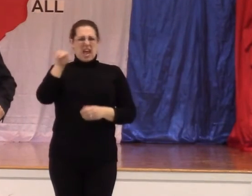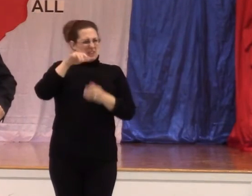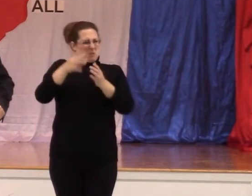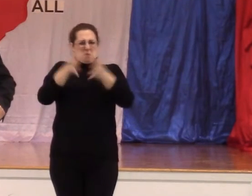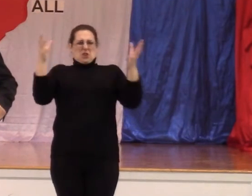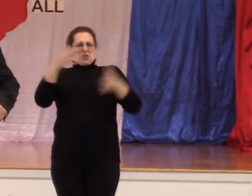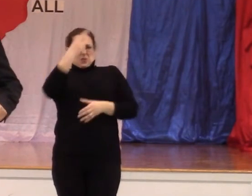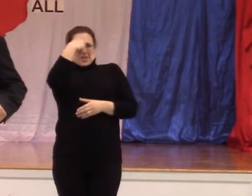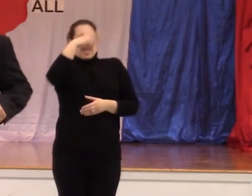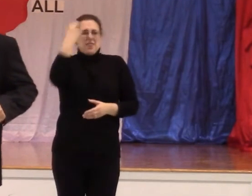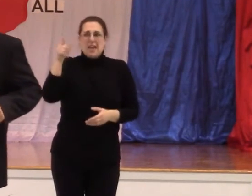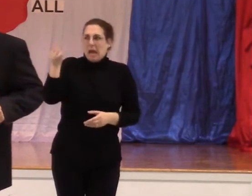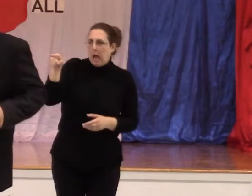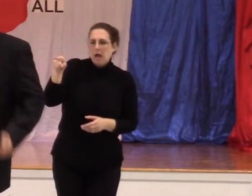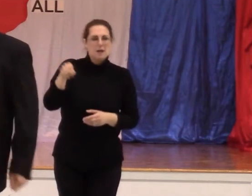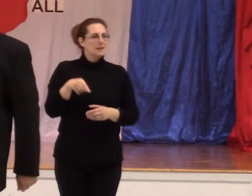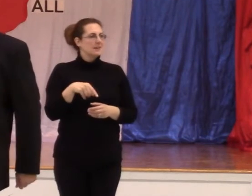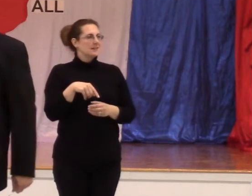Catholic, right?